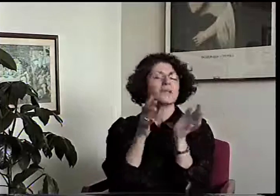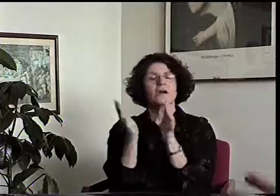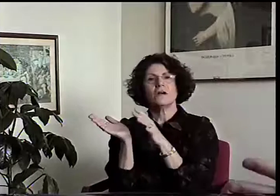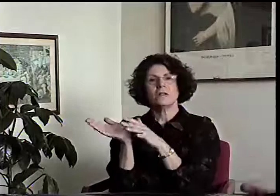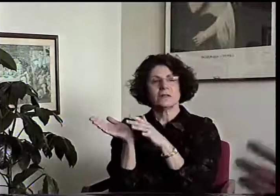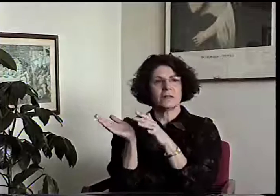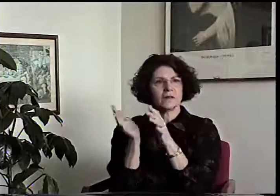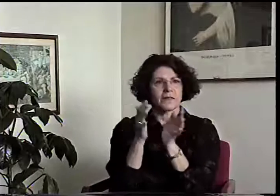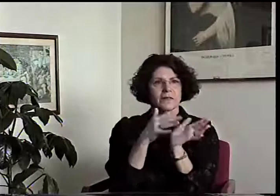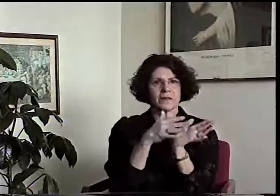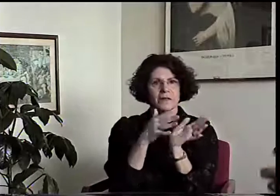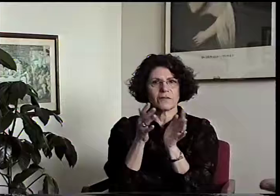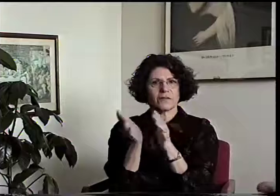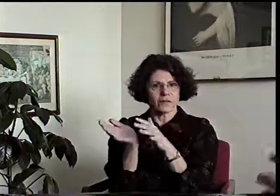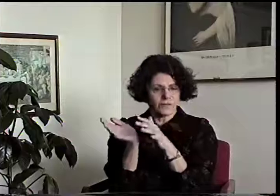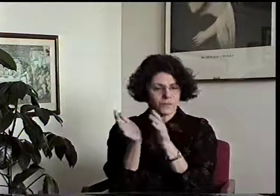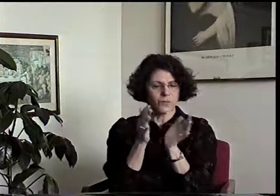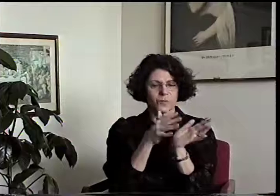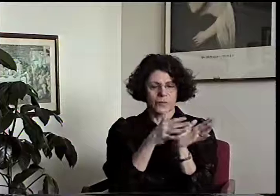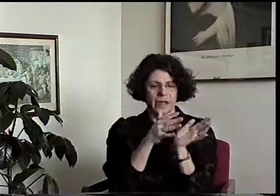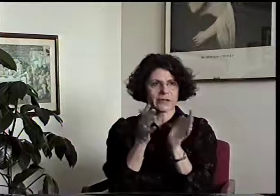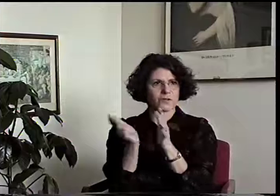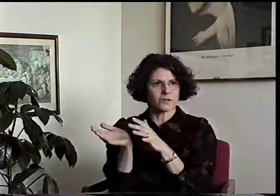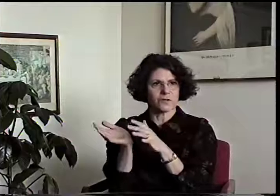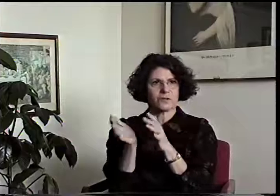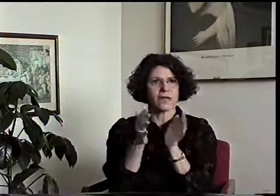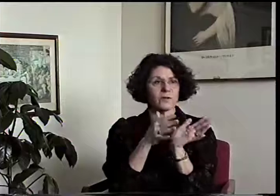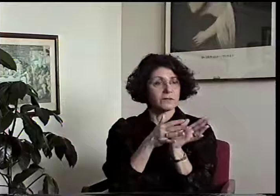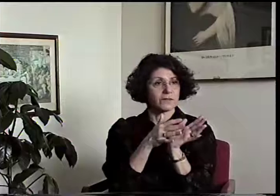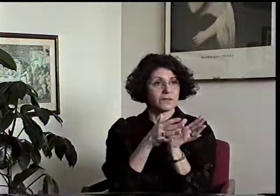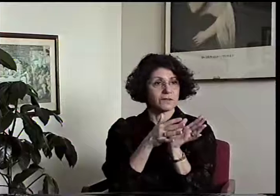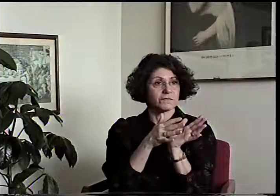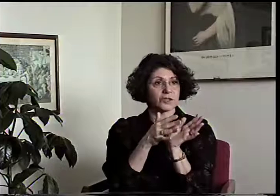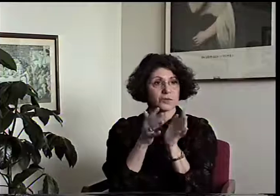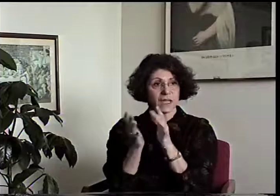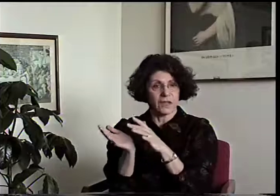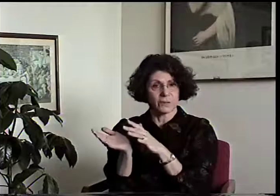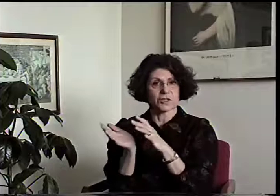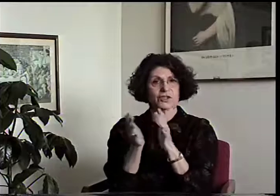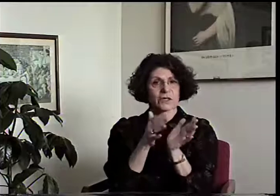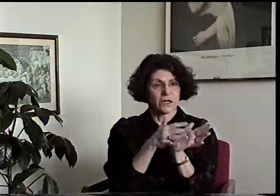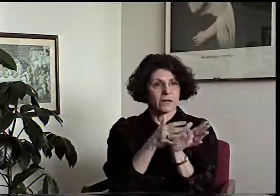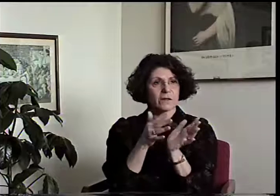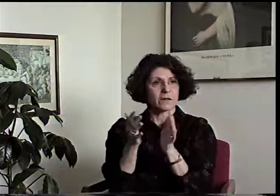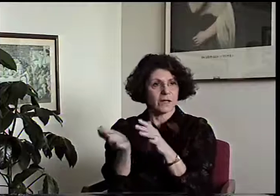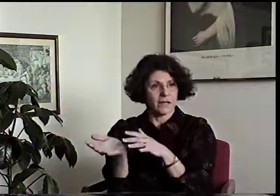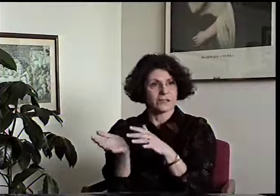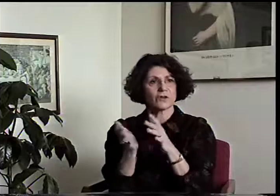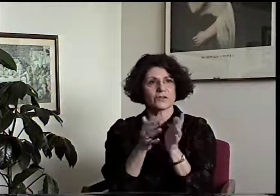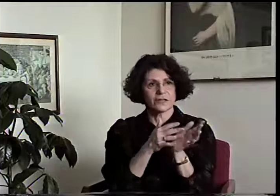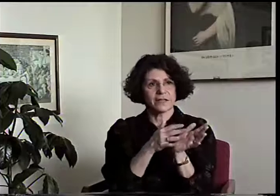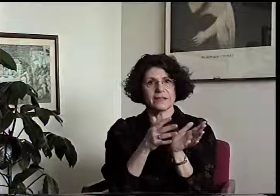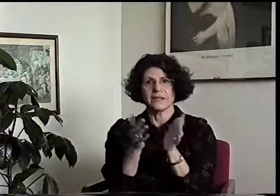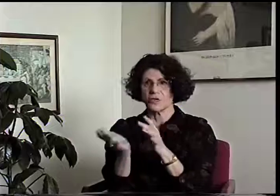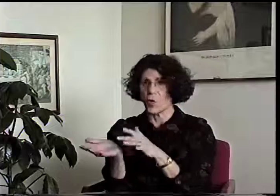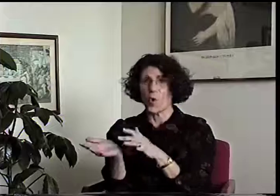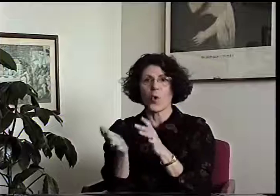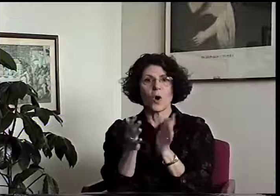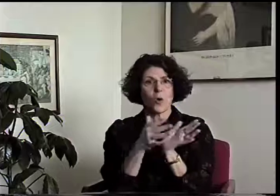Means hands can do this. This is, hands convey all of this in a visual So language. what the answer is the hands Hands are are- things that can These convey. are